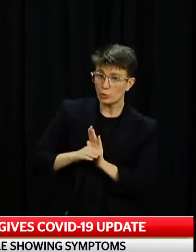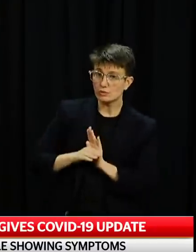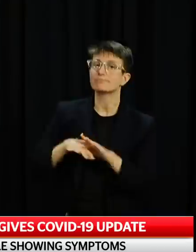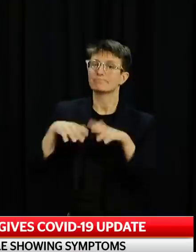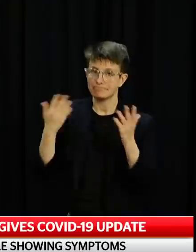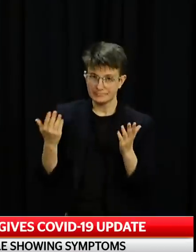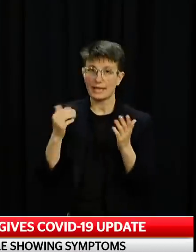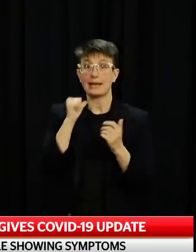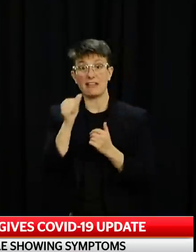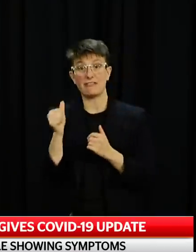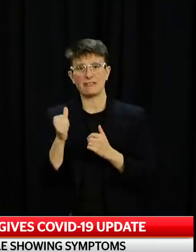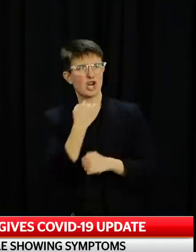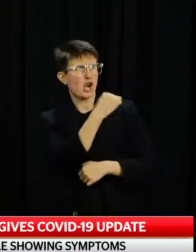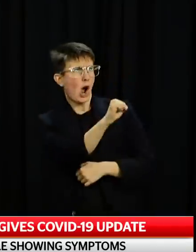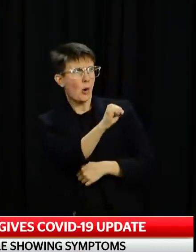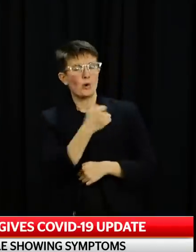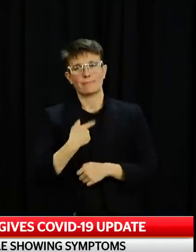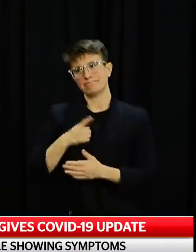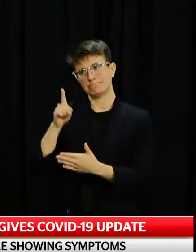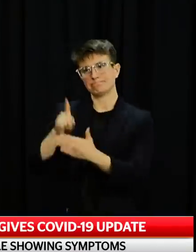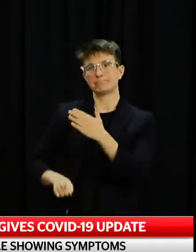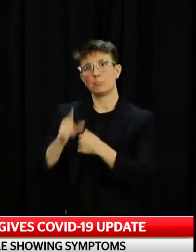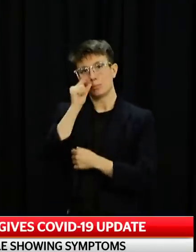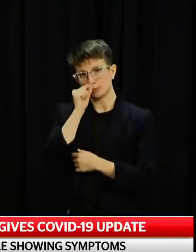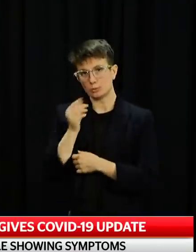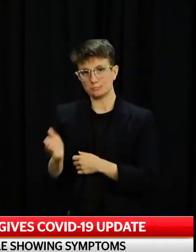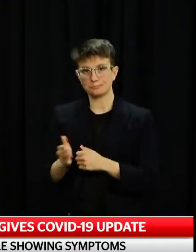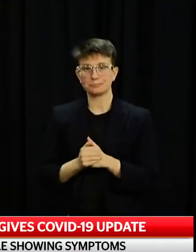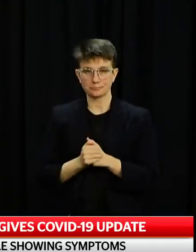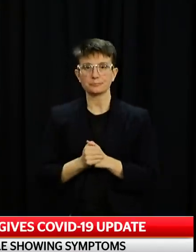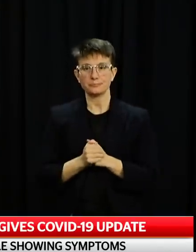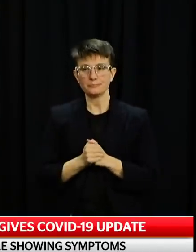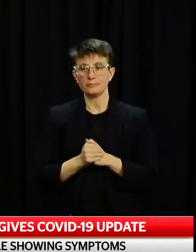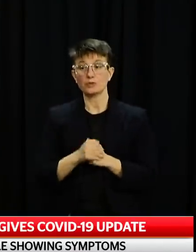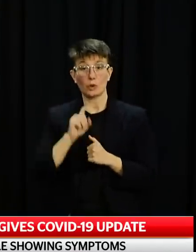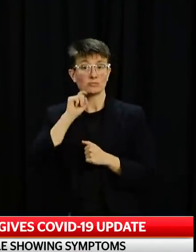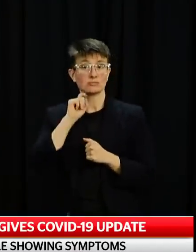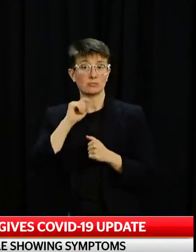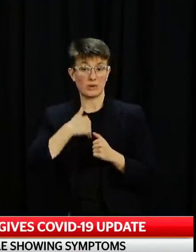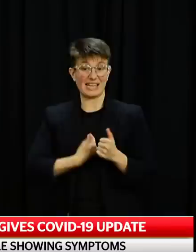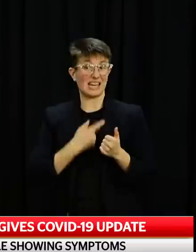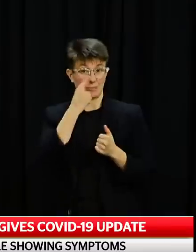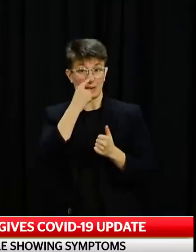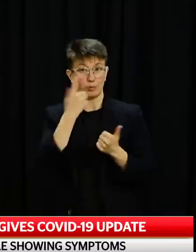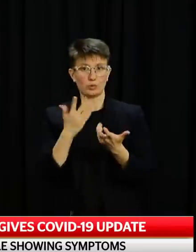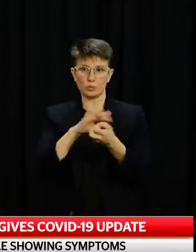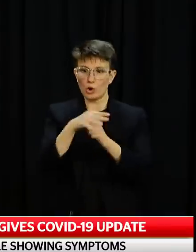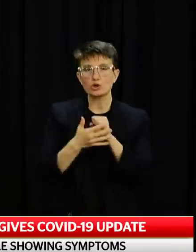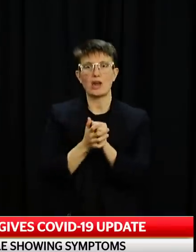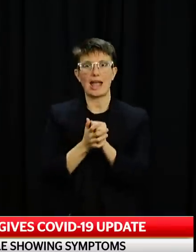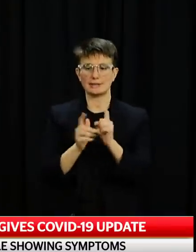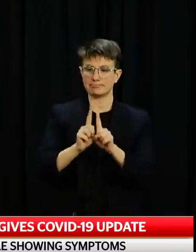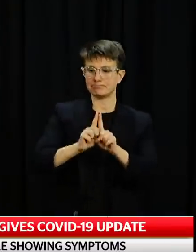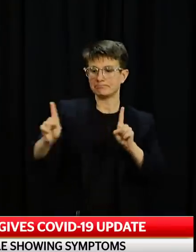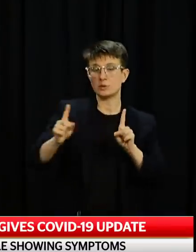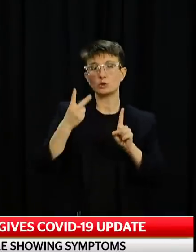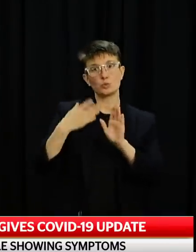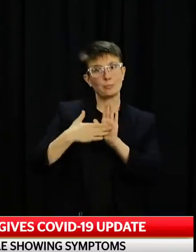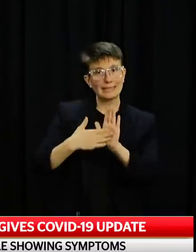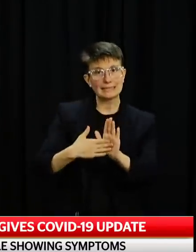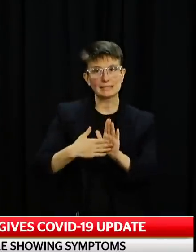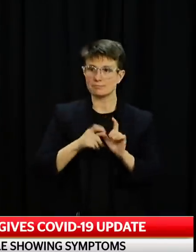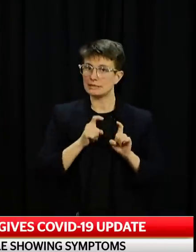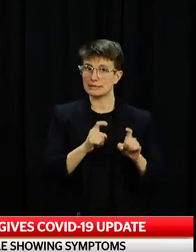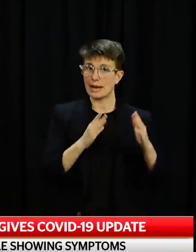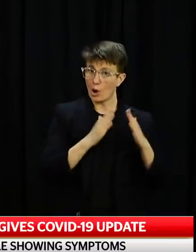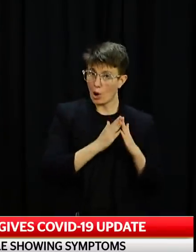our people they need to be exercising good hygiene and social distancing practices, And we've issued a directive that Auckland staff will wear masks when